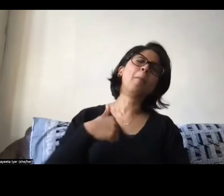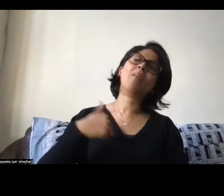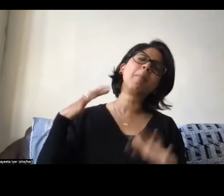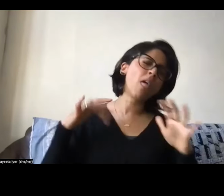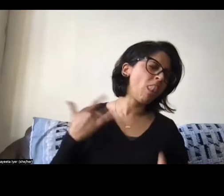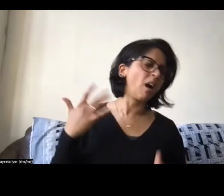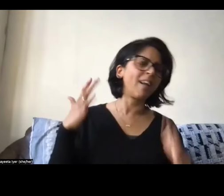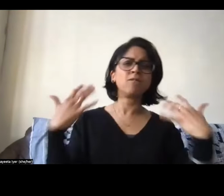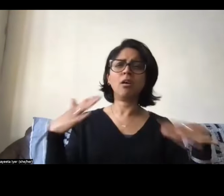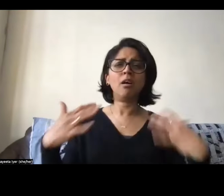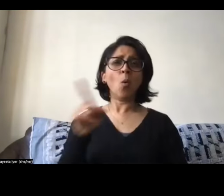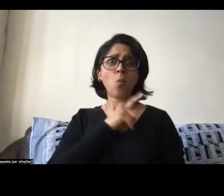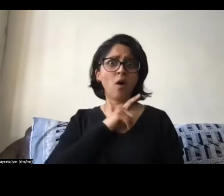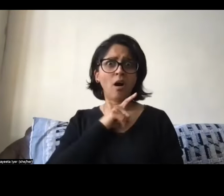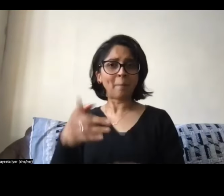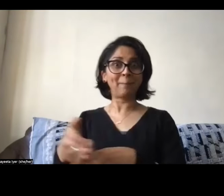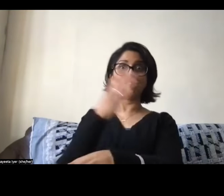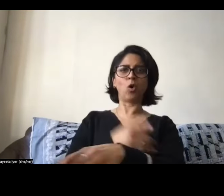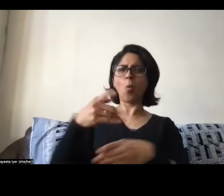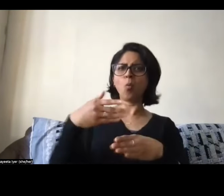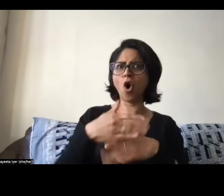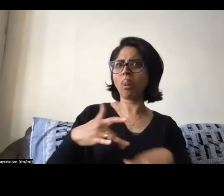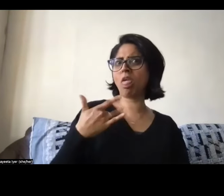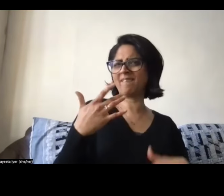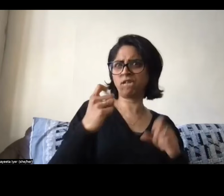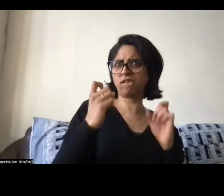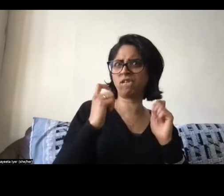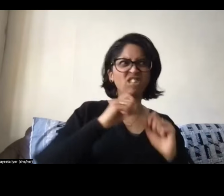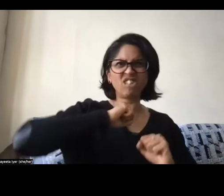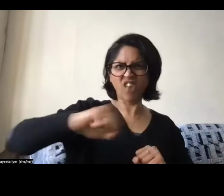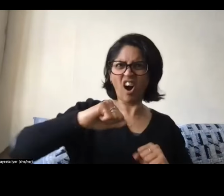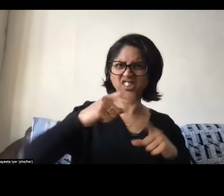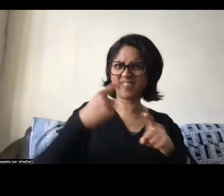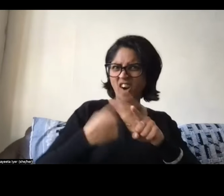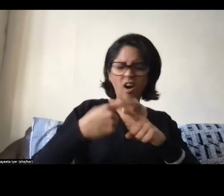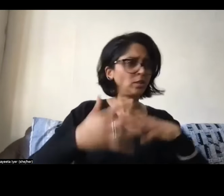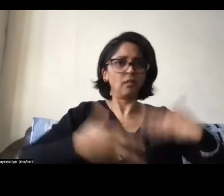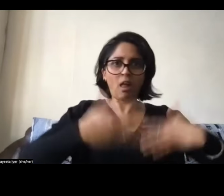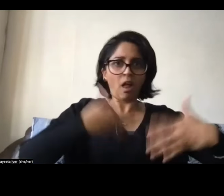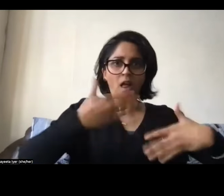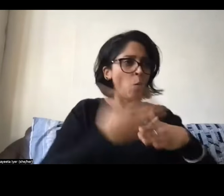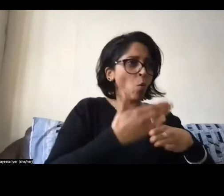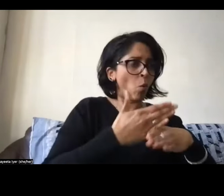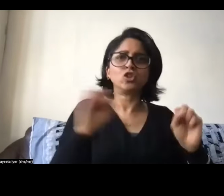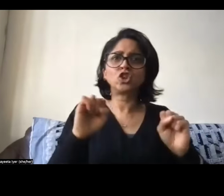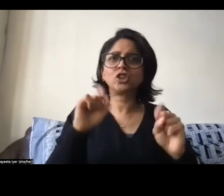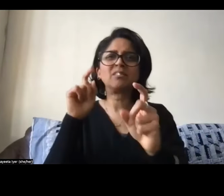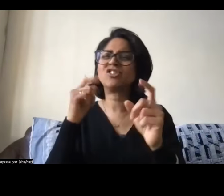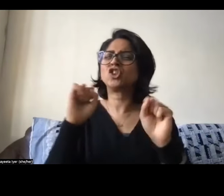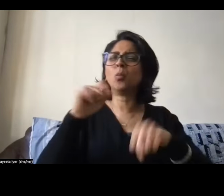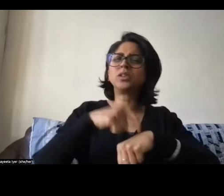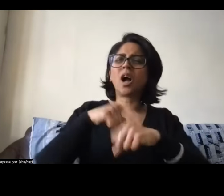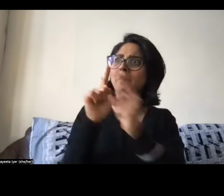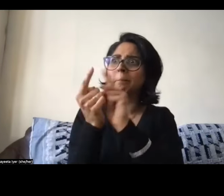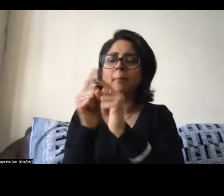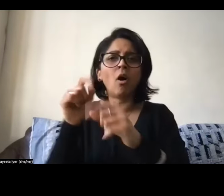lockdown, it was the best time of my life. It was amazing because before that, my work was so fast. I was on